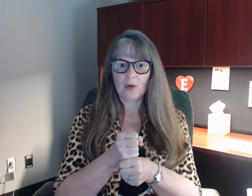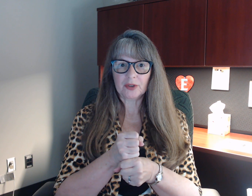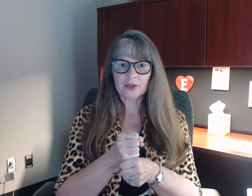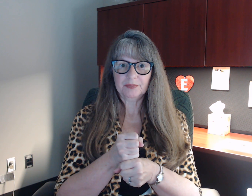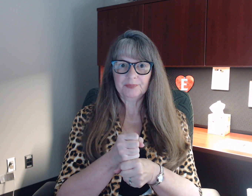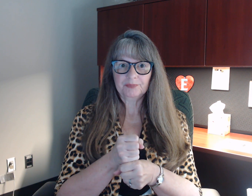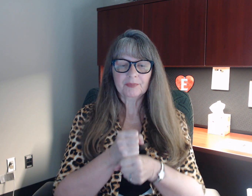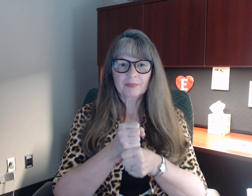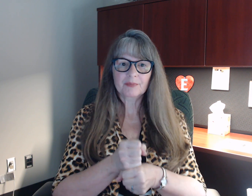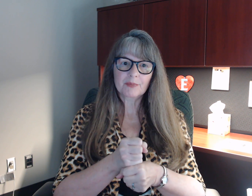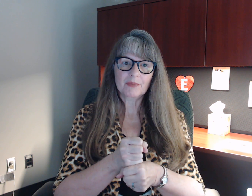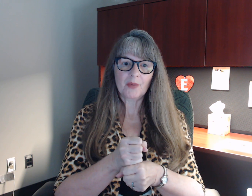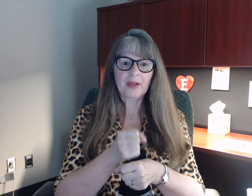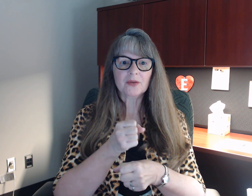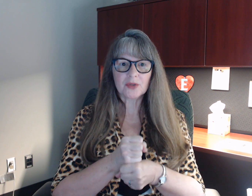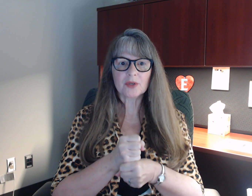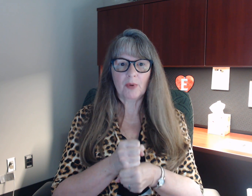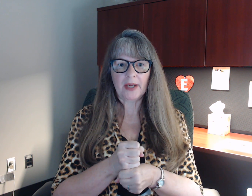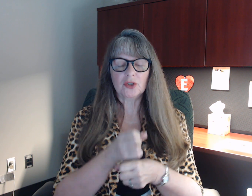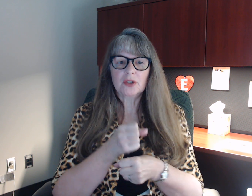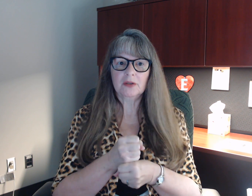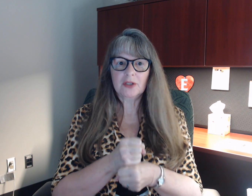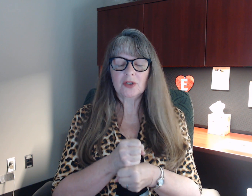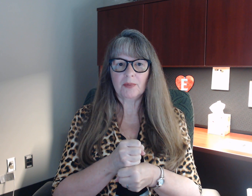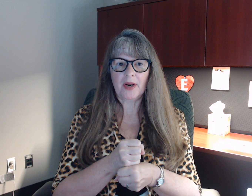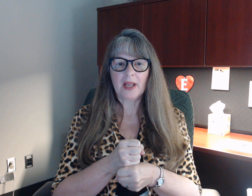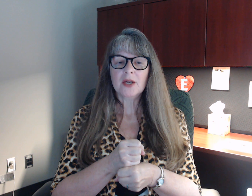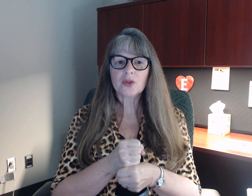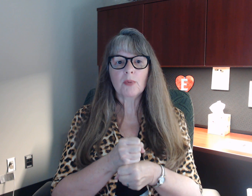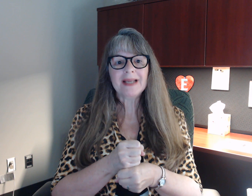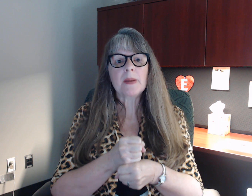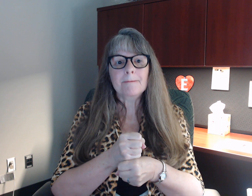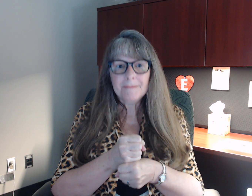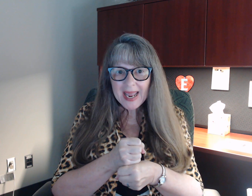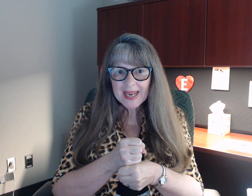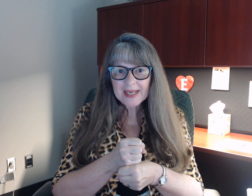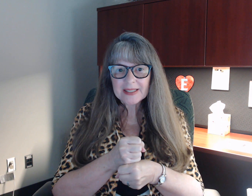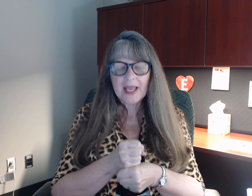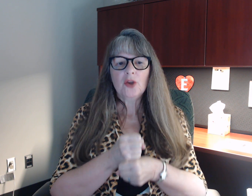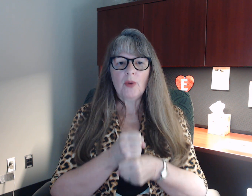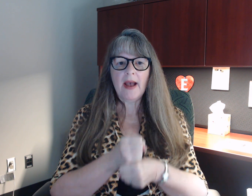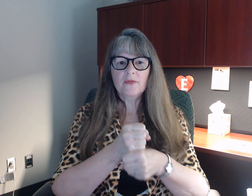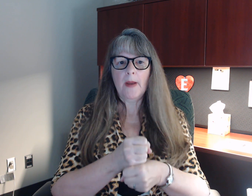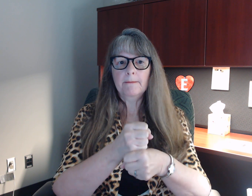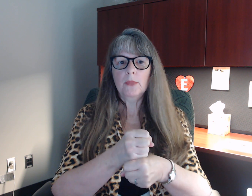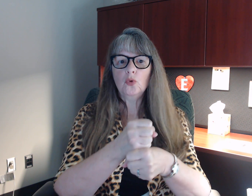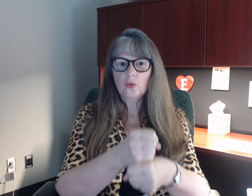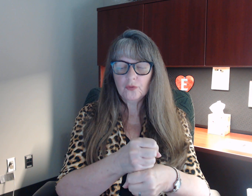flowers. Right? So this is a bride. This is the bride. So the bride's maids, you have them move because